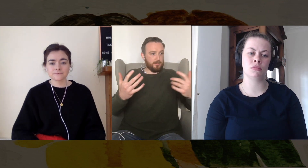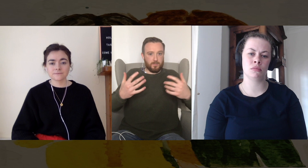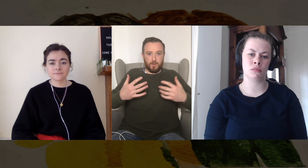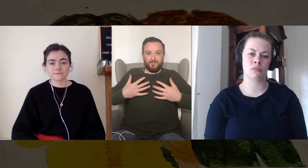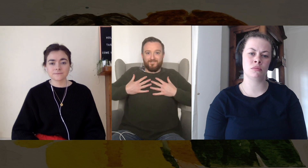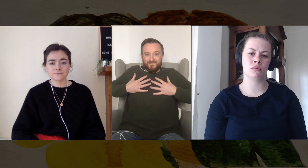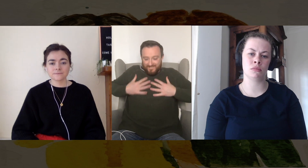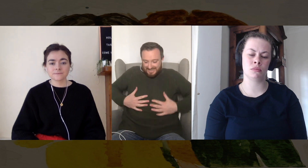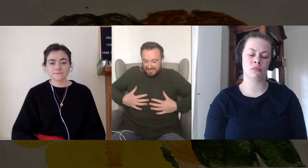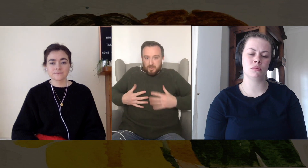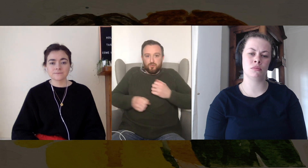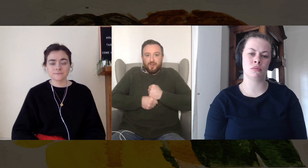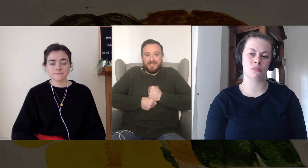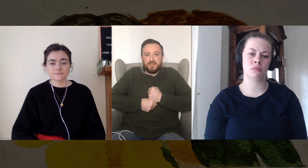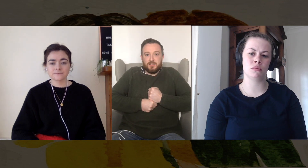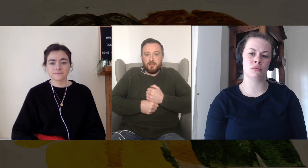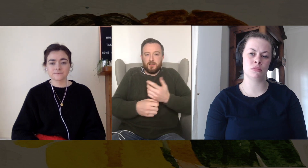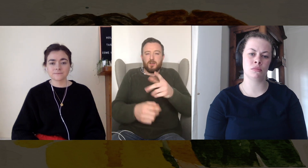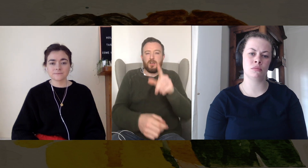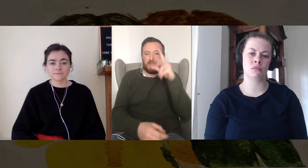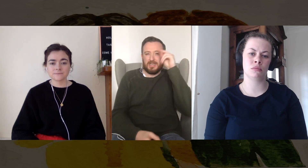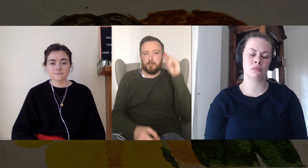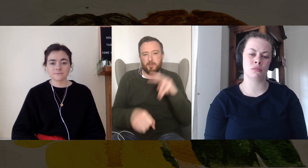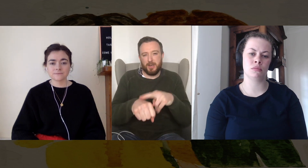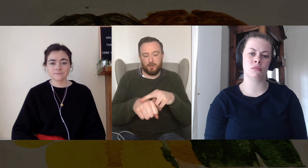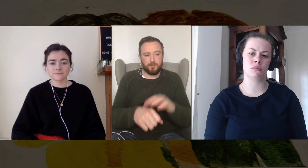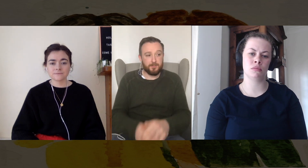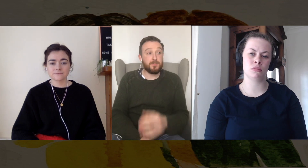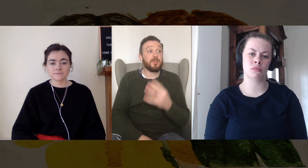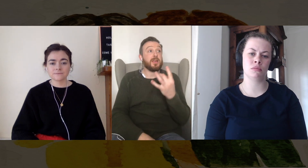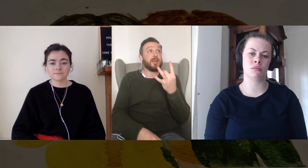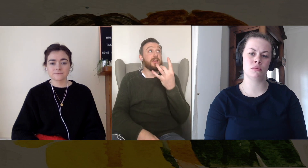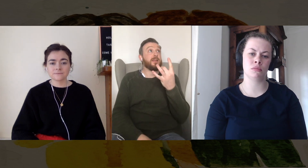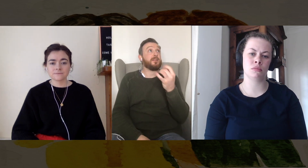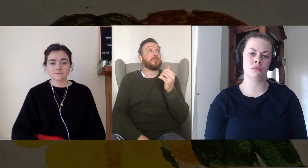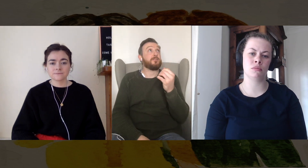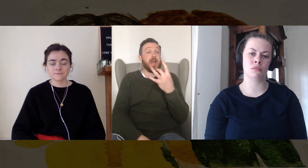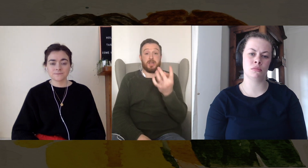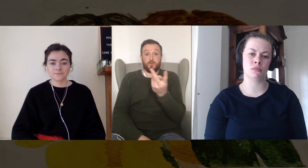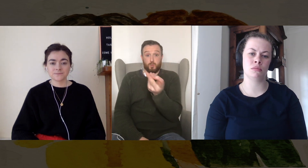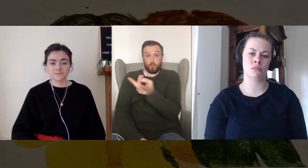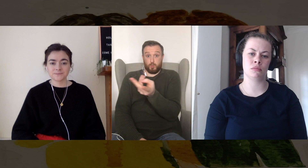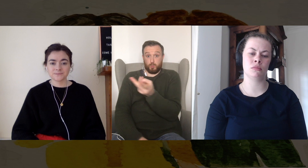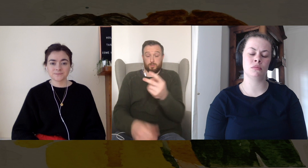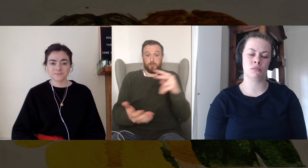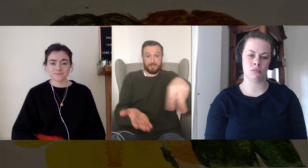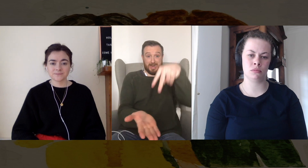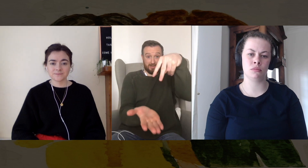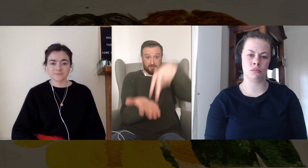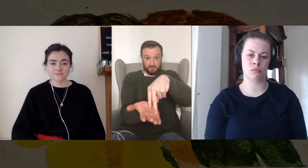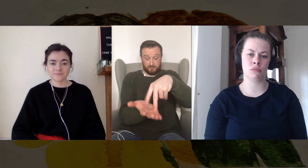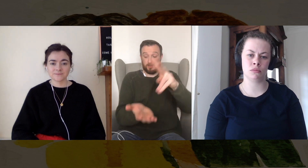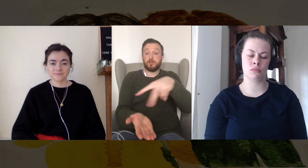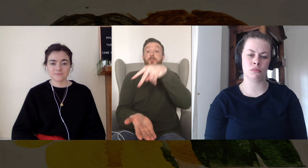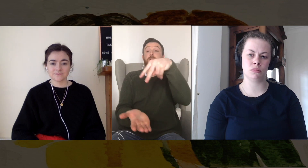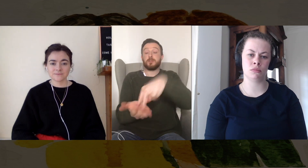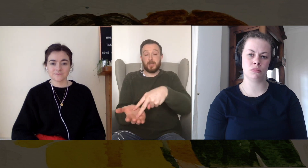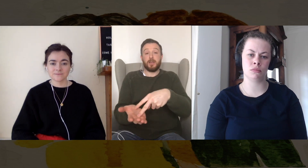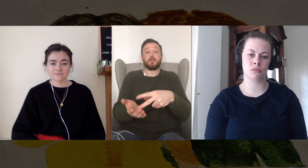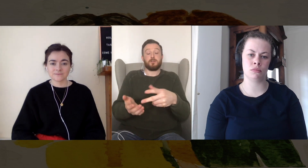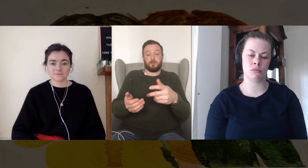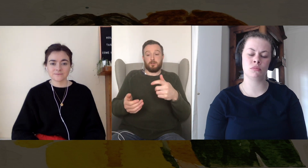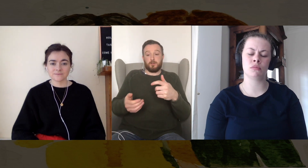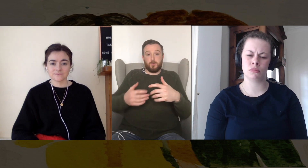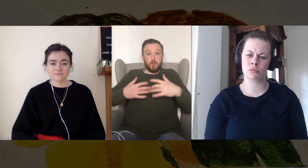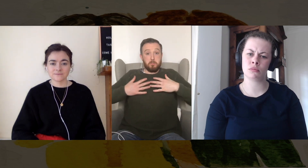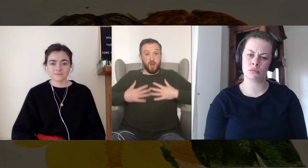both physically and mentally. So people say, oh yeah, I know what I'm like when this happens, I get stressed and I do this, and they'll have the mental awareness, but the physical awareness is very